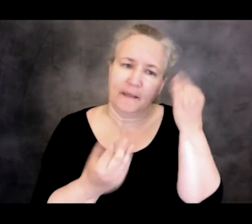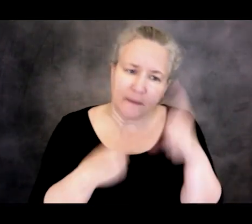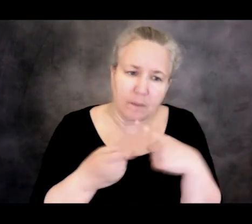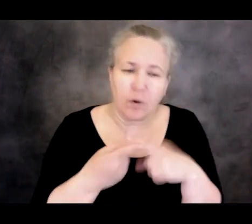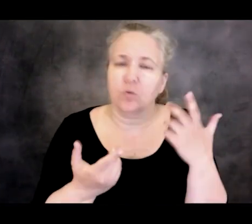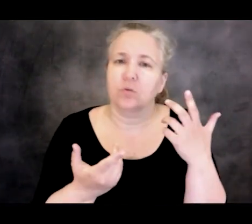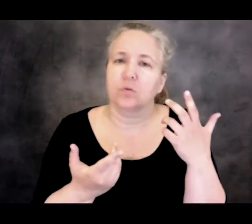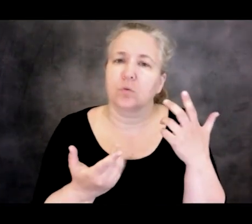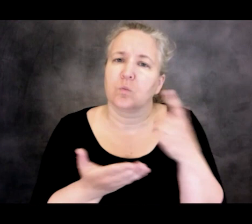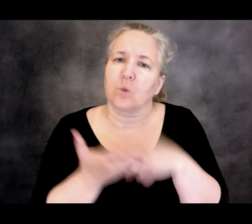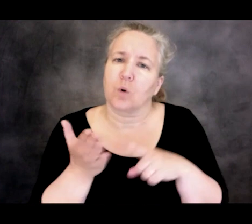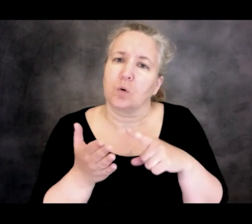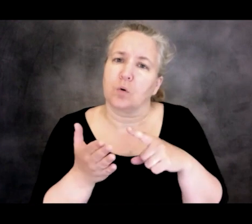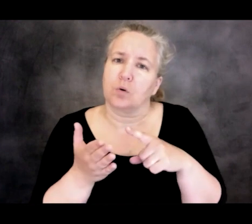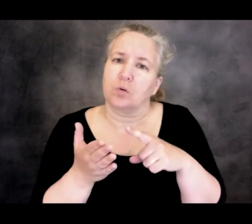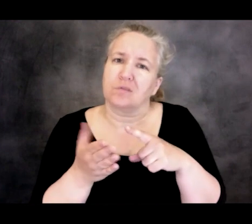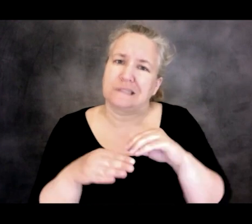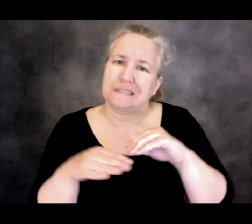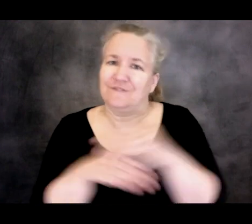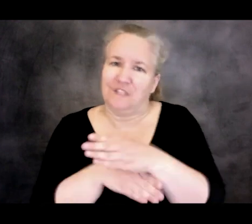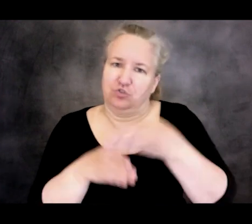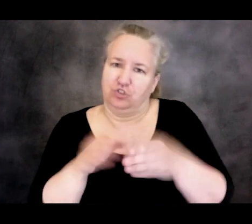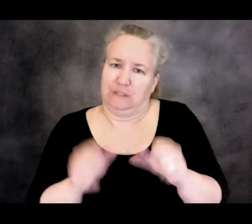what research can do.